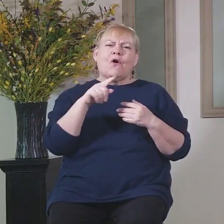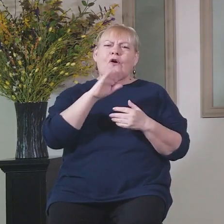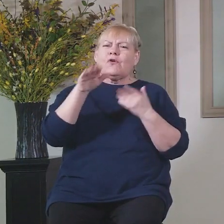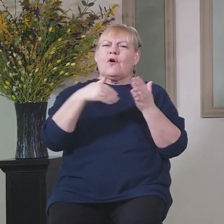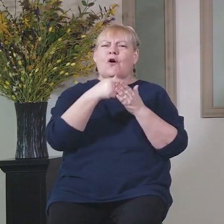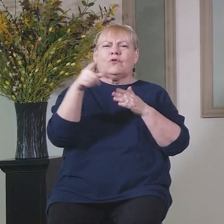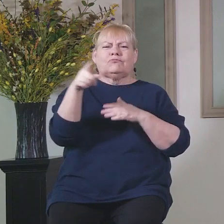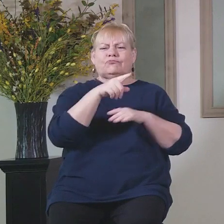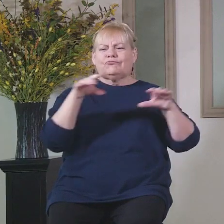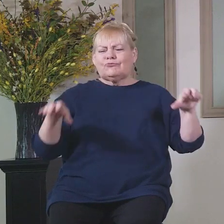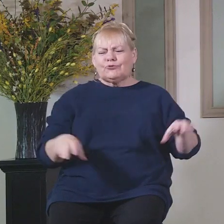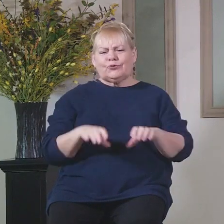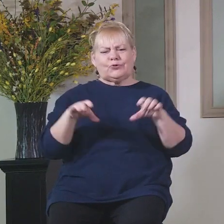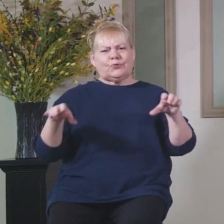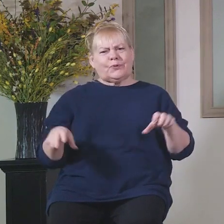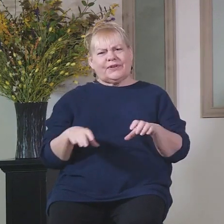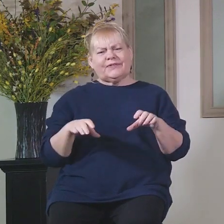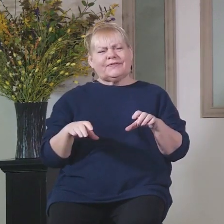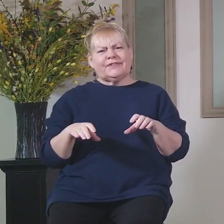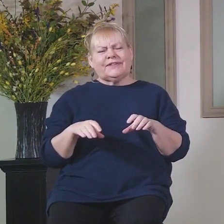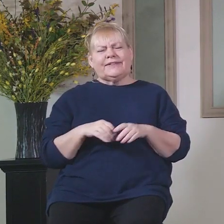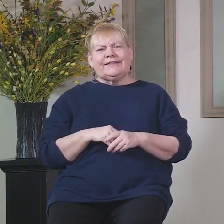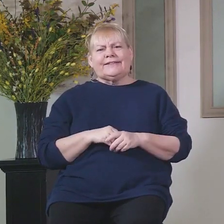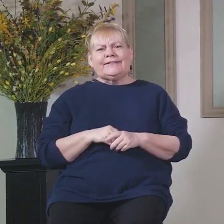all that you're doing to